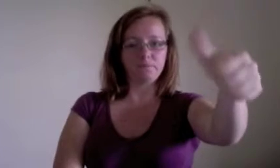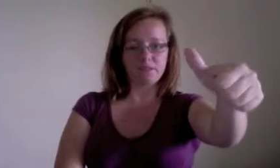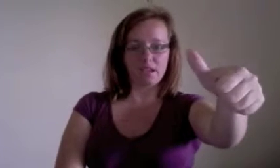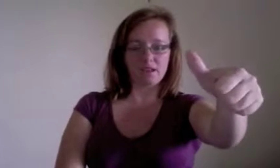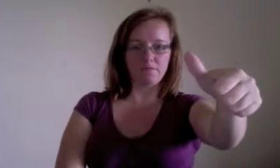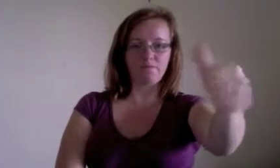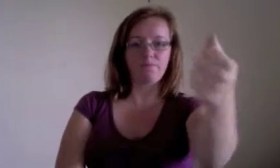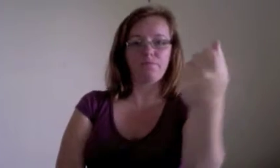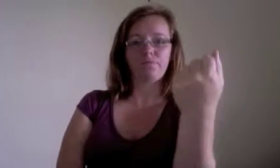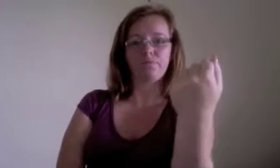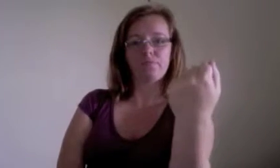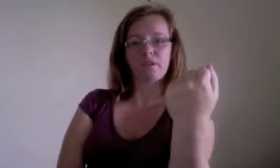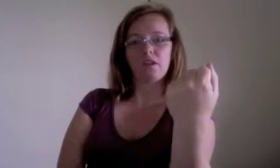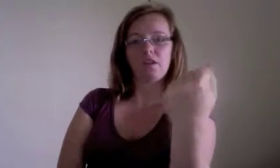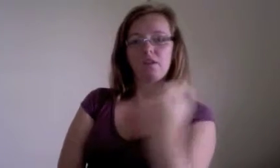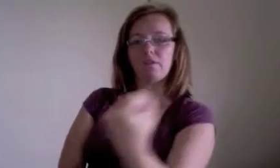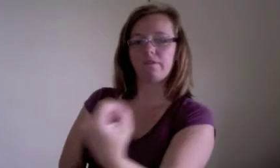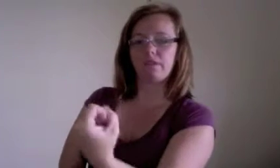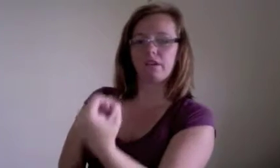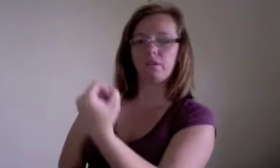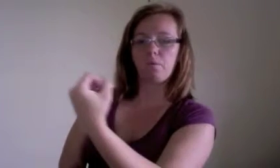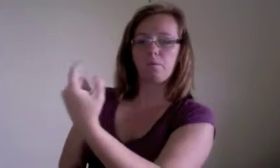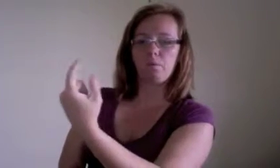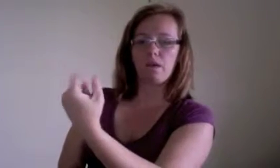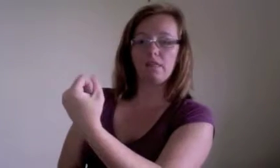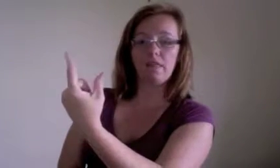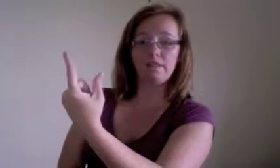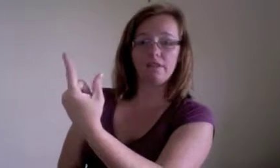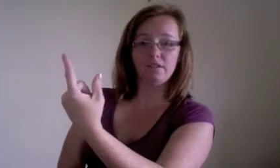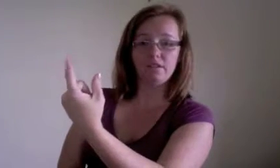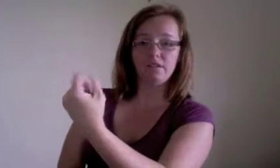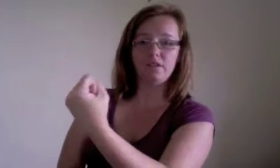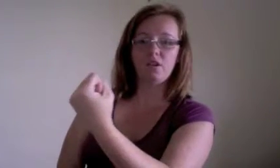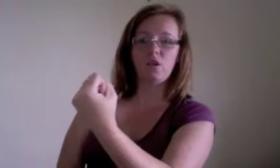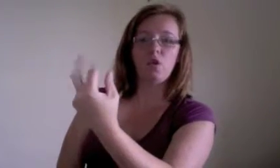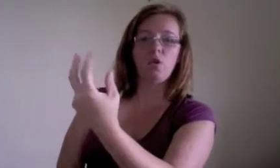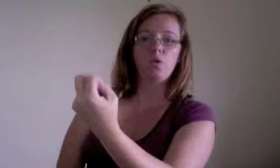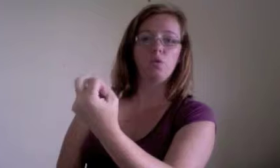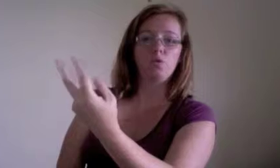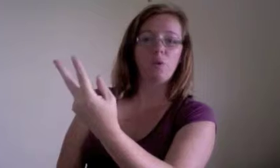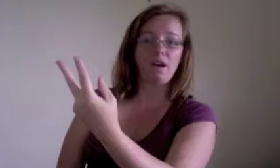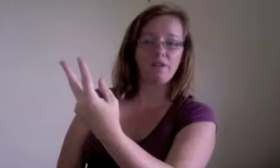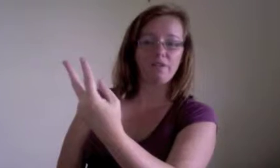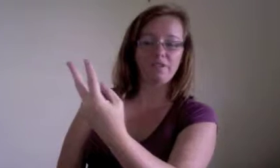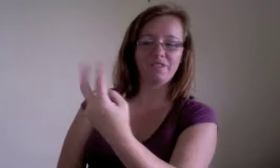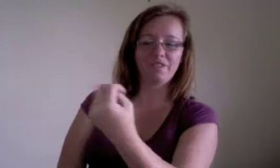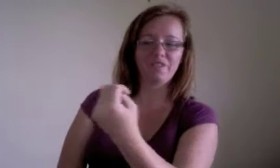10. I'm going to flick 11, 12,